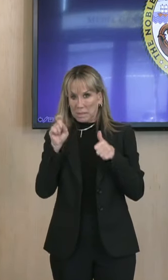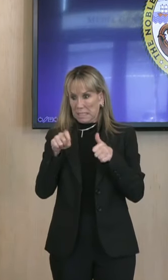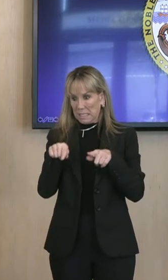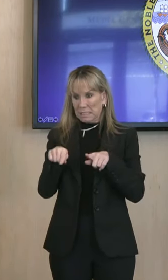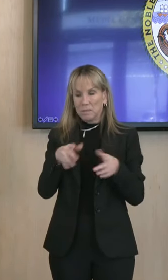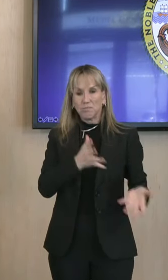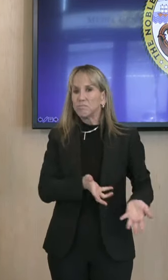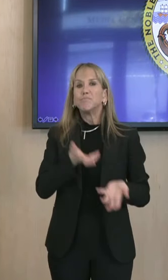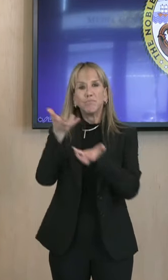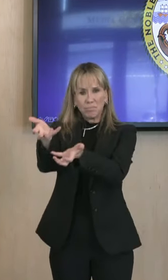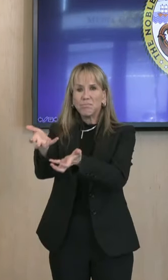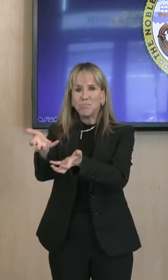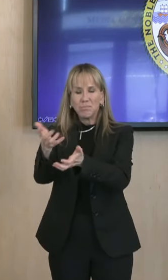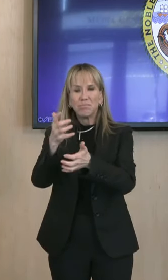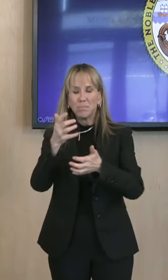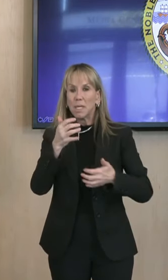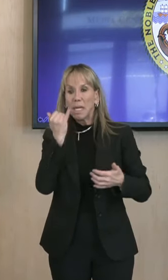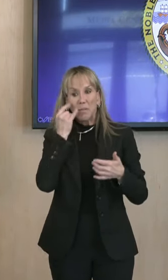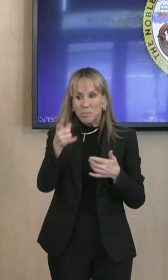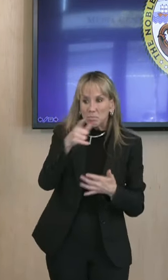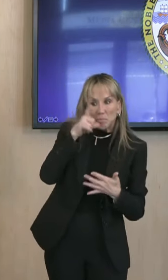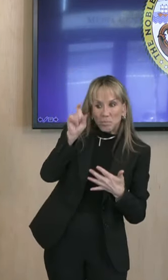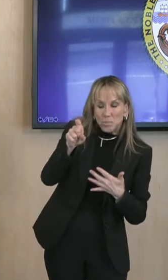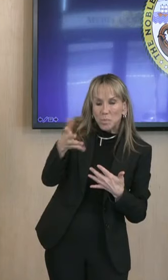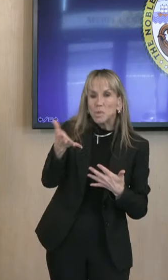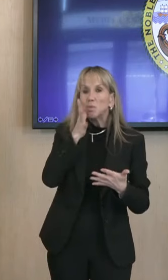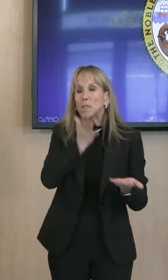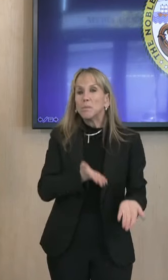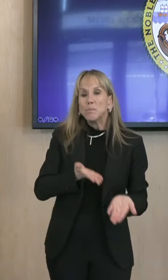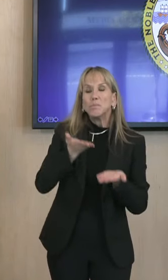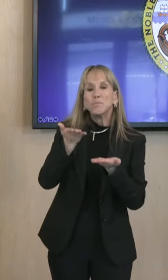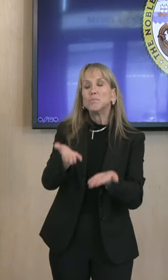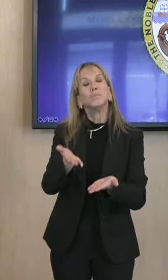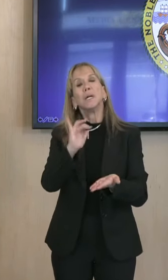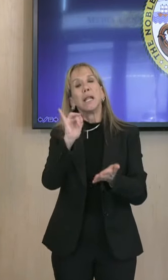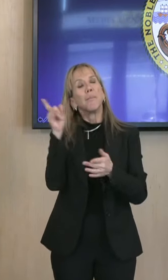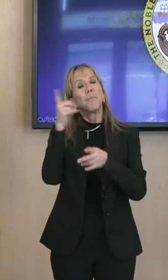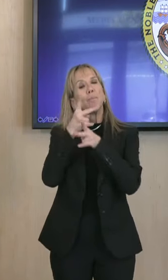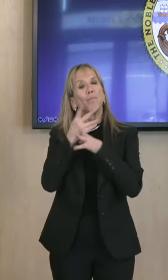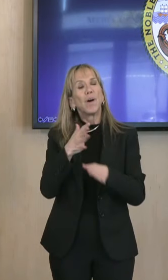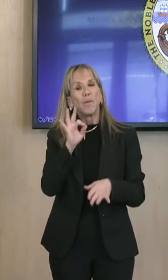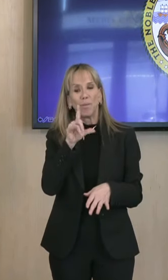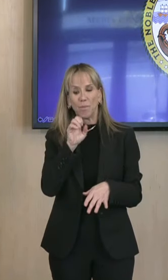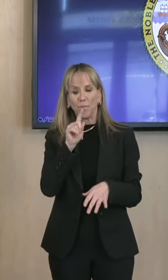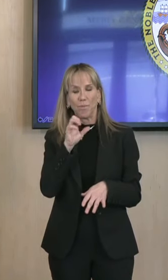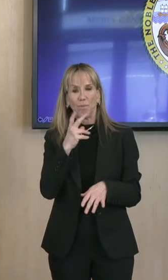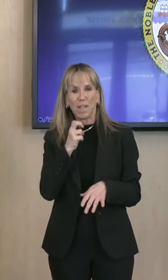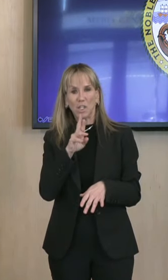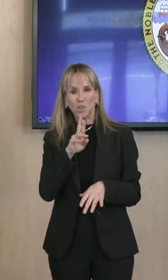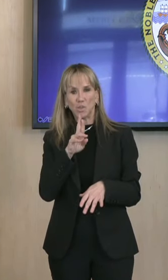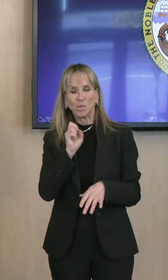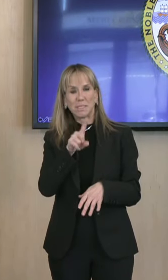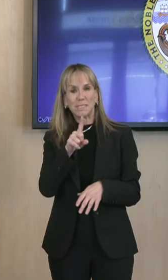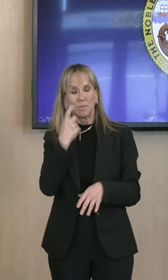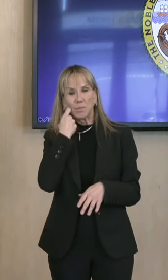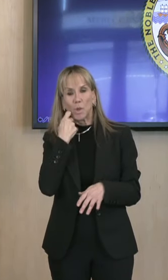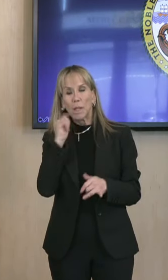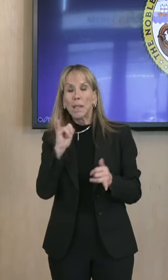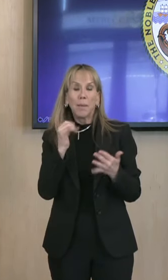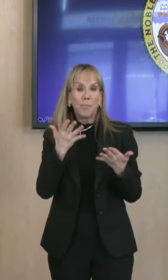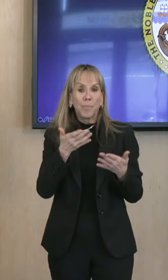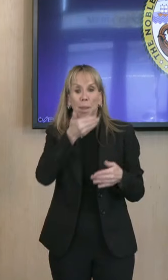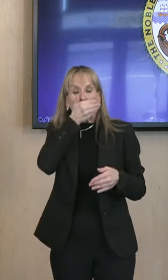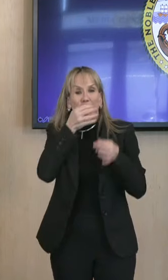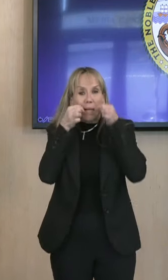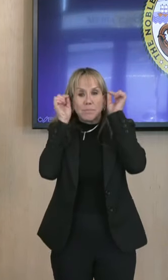go. If we cannot, then it will also go to the need, as Supervisor Fletcher was talking about, masking, so they can protect others from someone